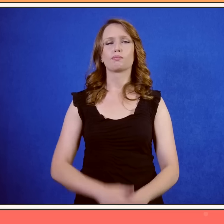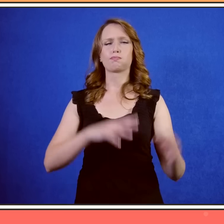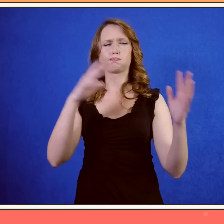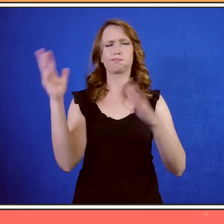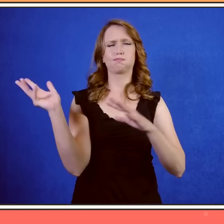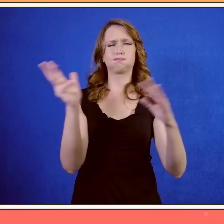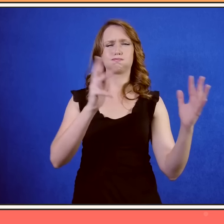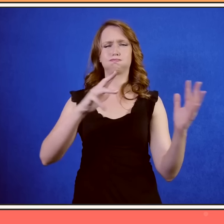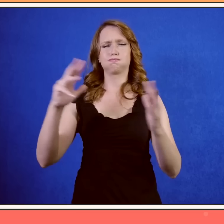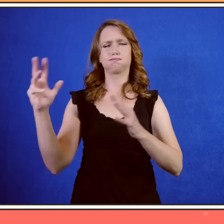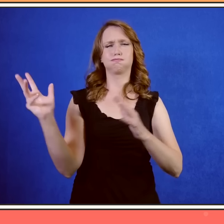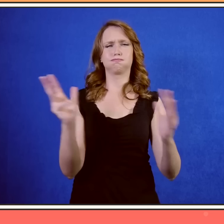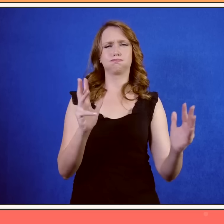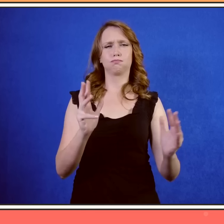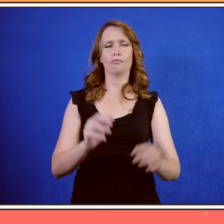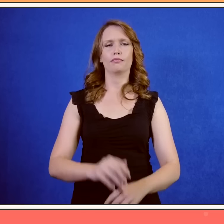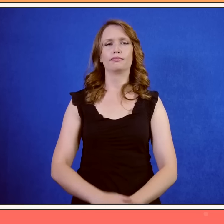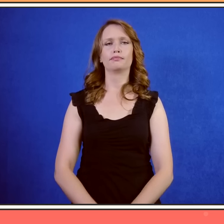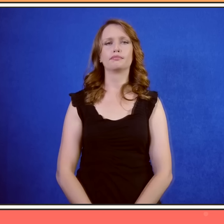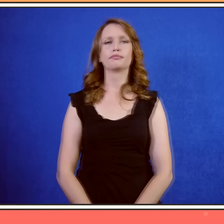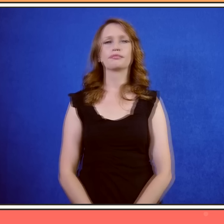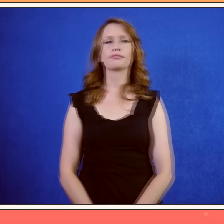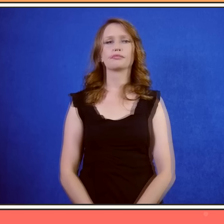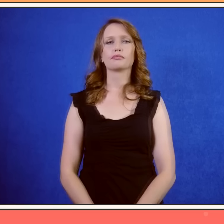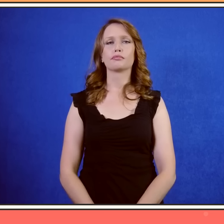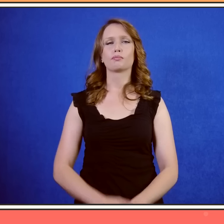You can't see it, but it flies your kite.